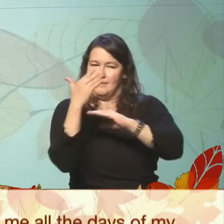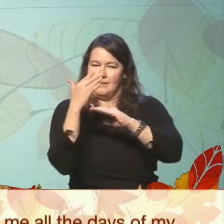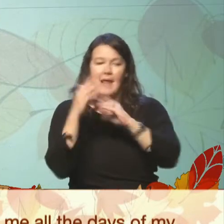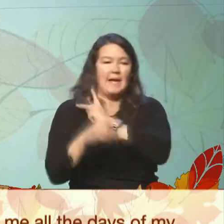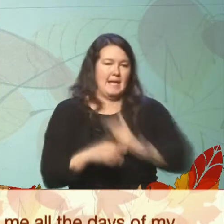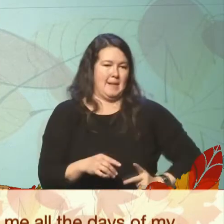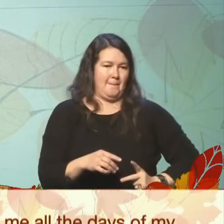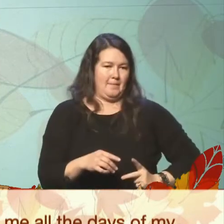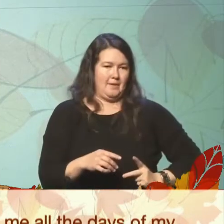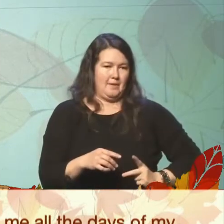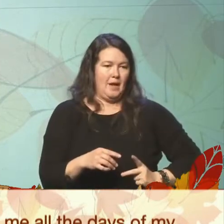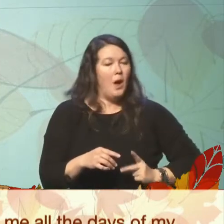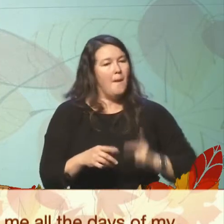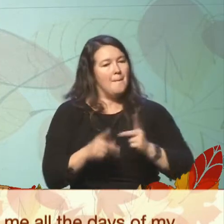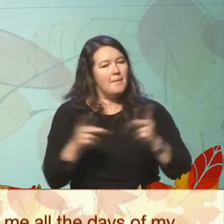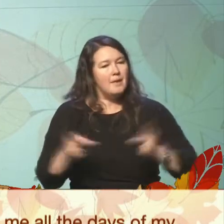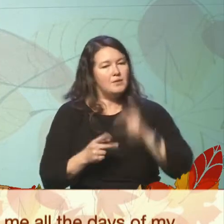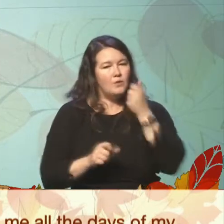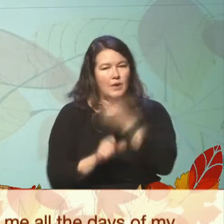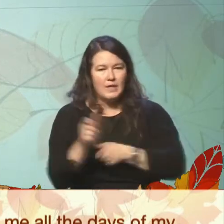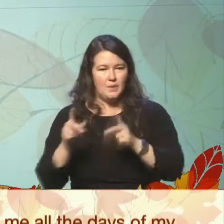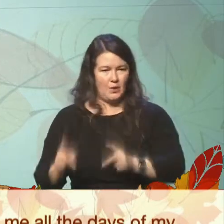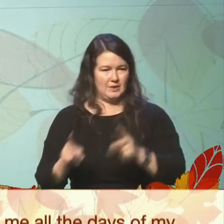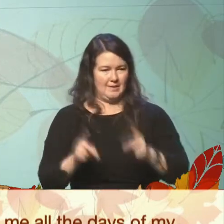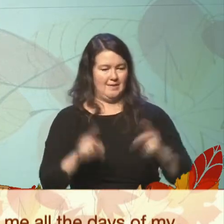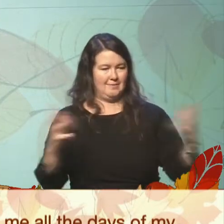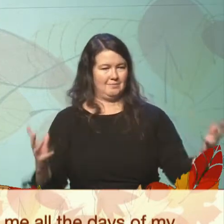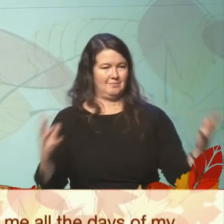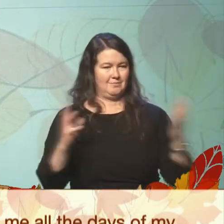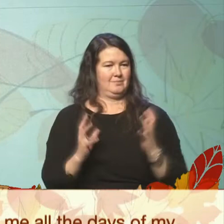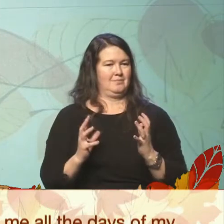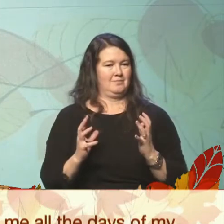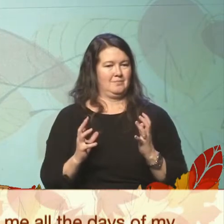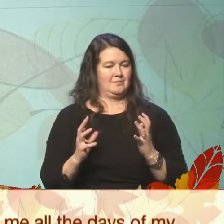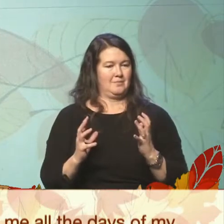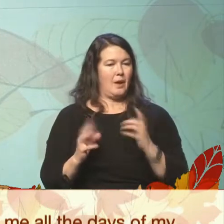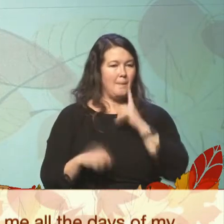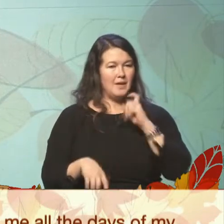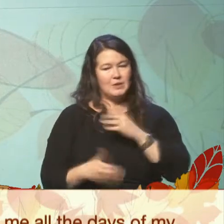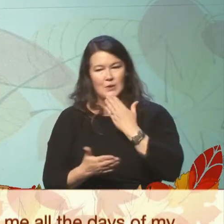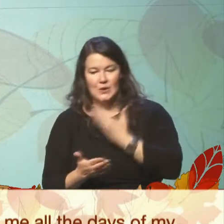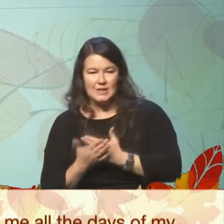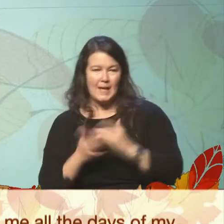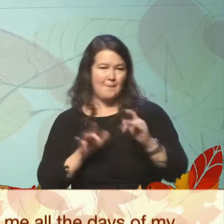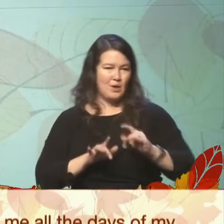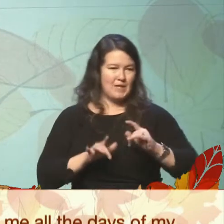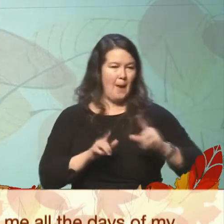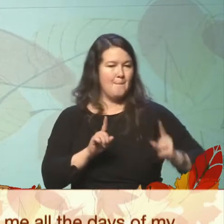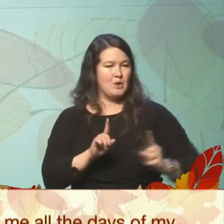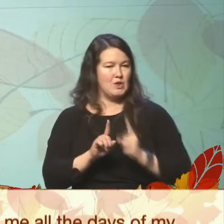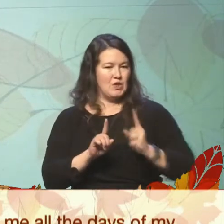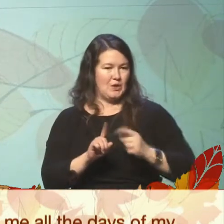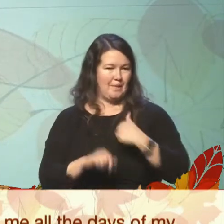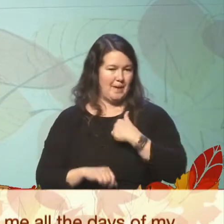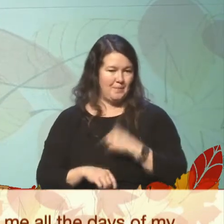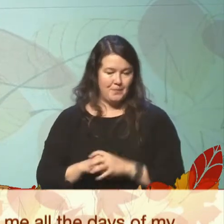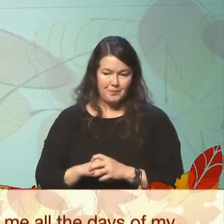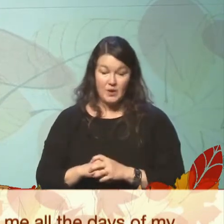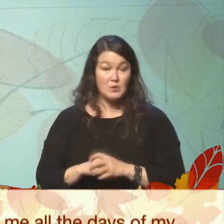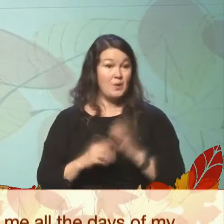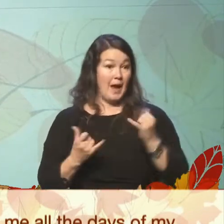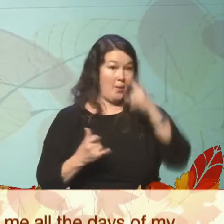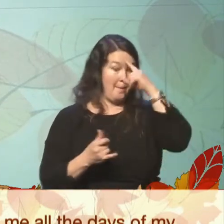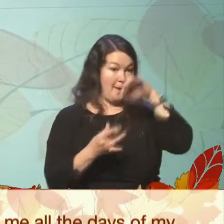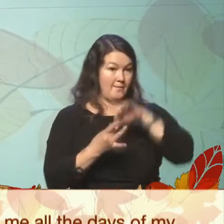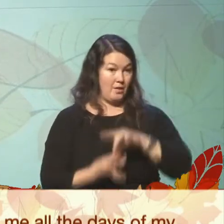for everybody. I will live in that because goodness and mercy are pursuing me and pursuing all around me, and it's in there. So here's the mindfulness, right? If